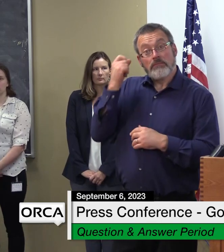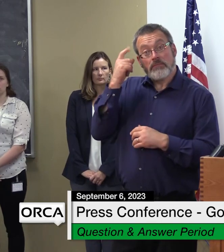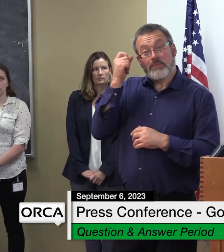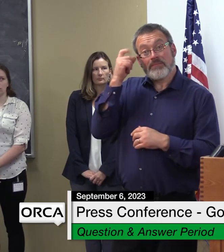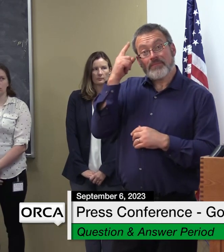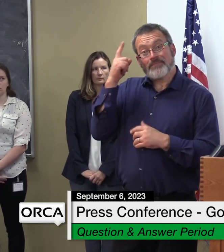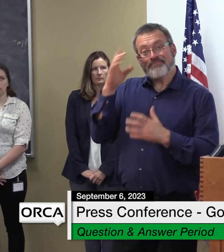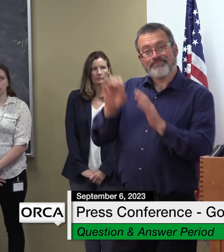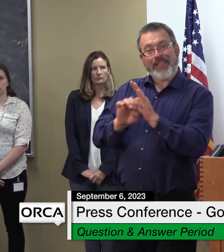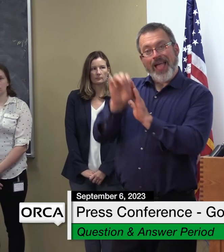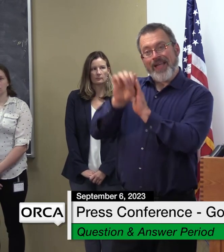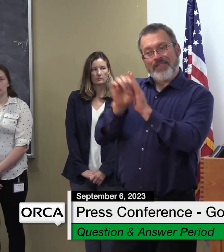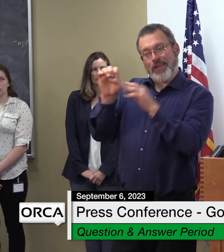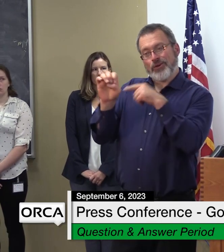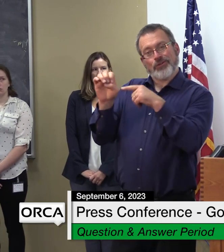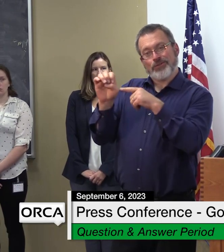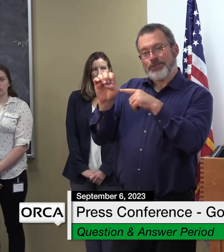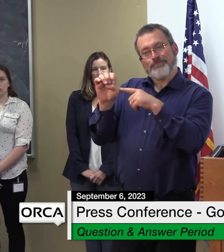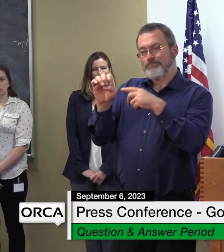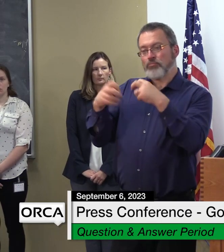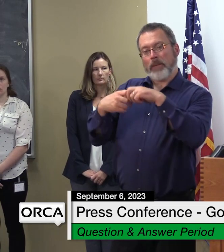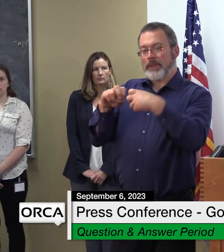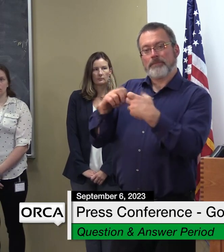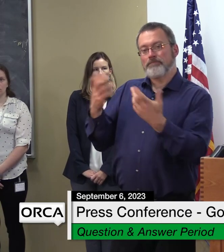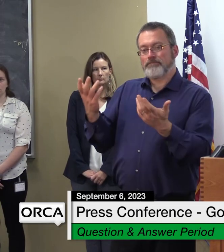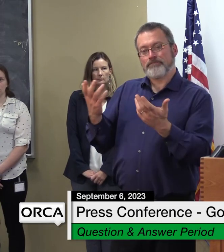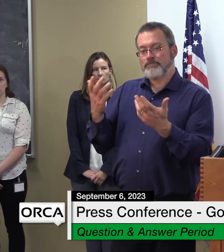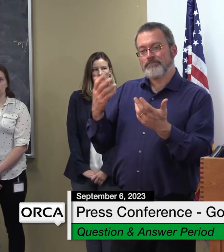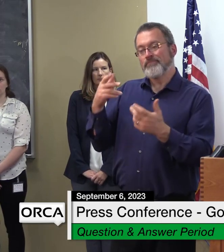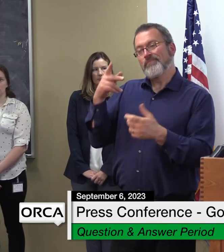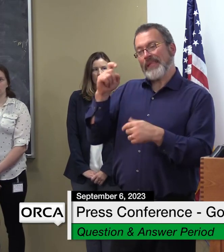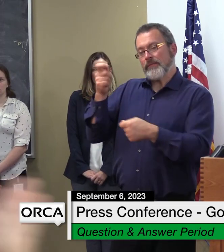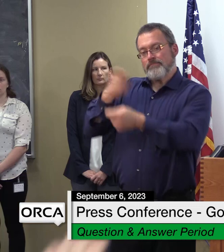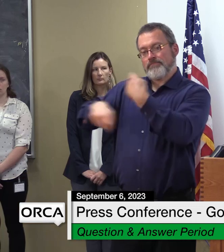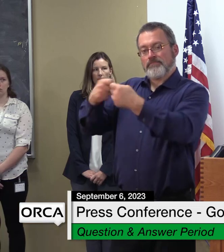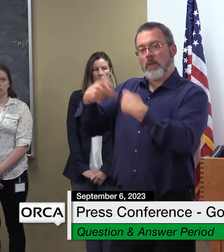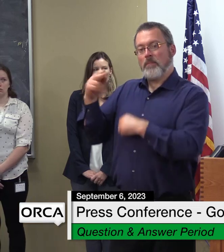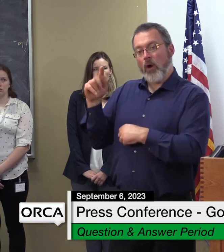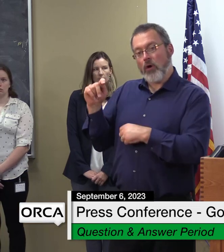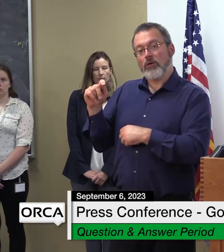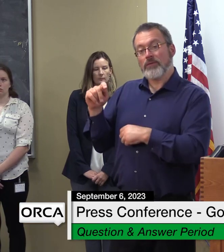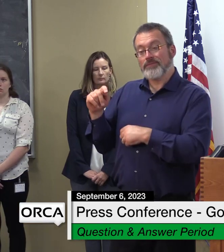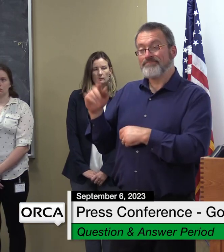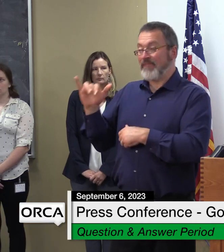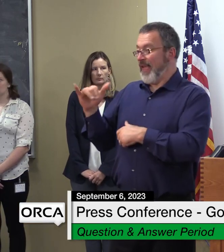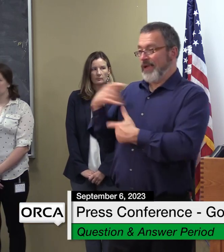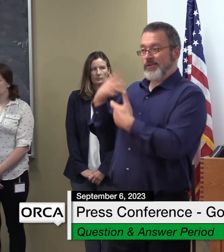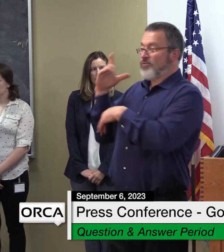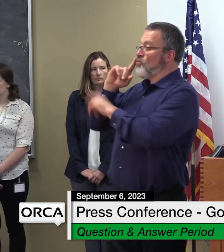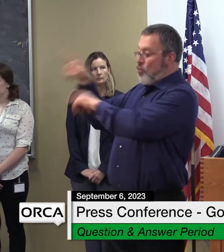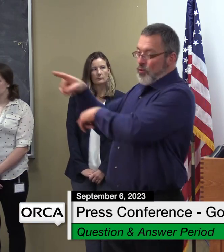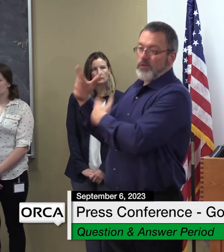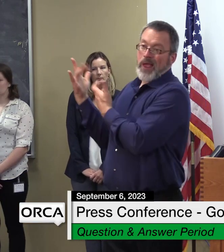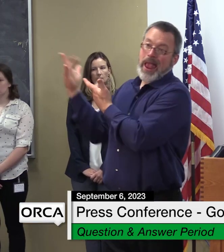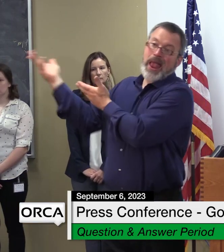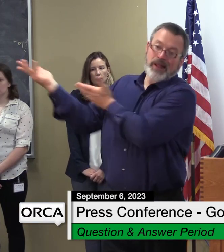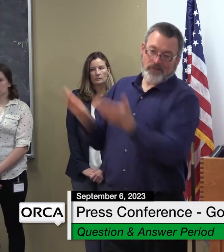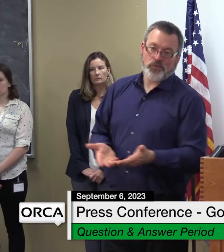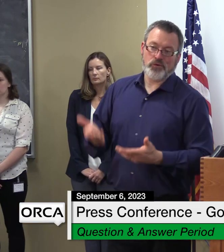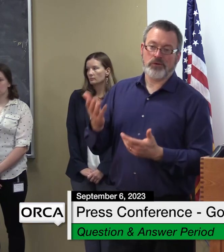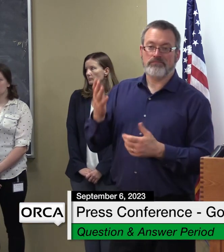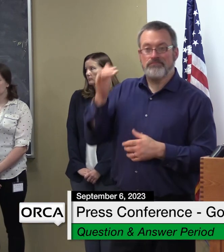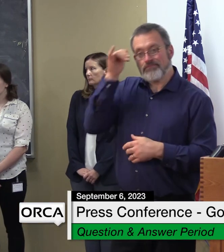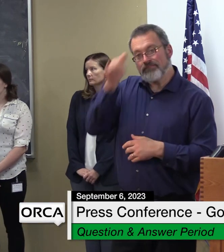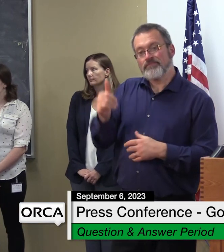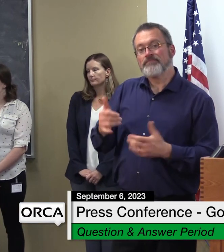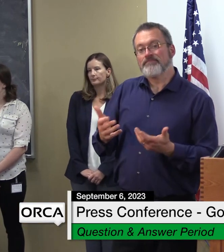elevator in particular. The parts are, there's a supply chain issue there, and so they won't be available for quite some